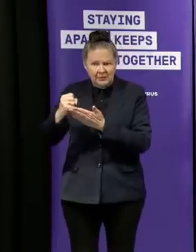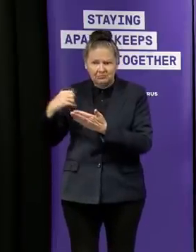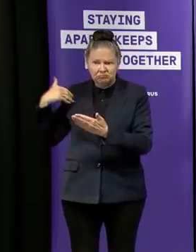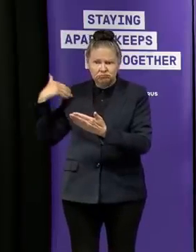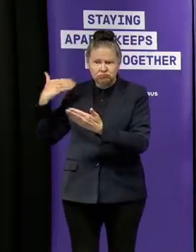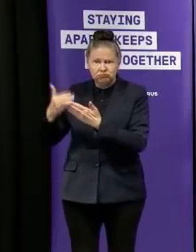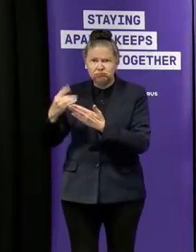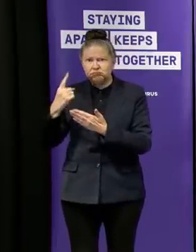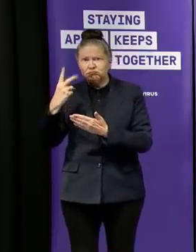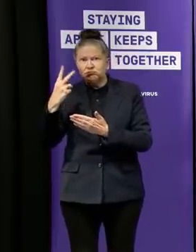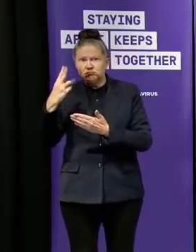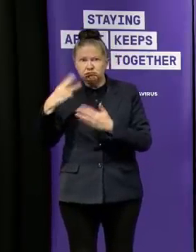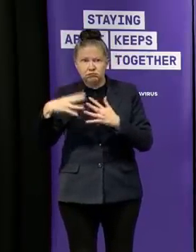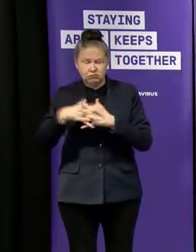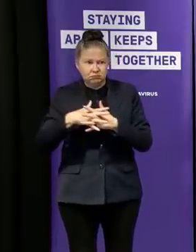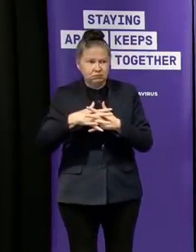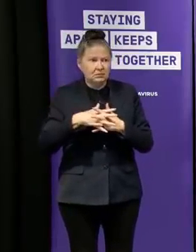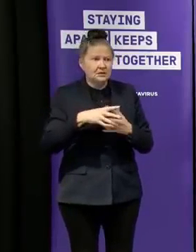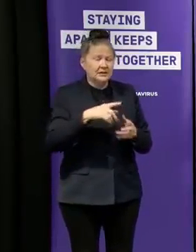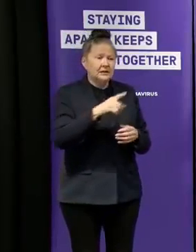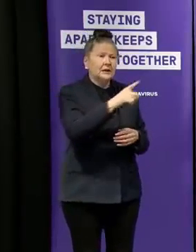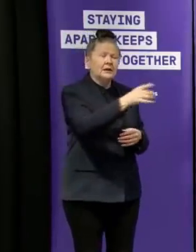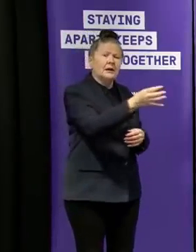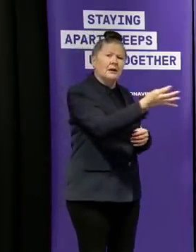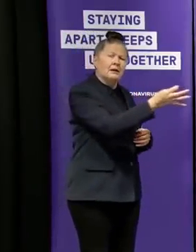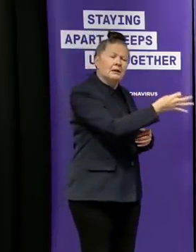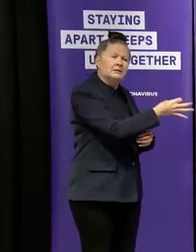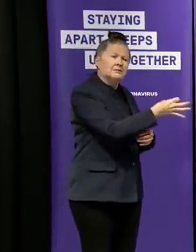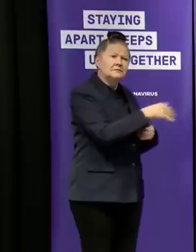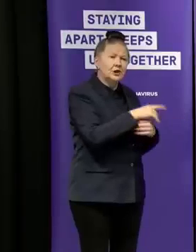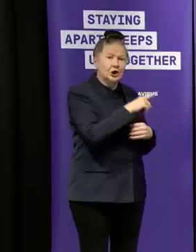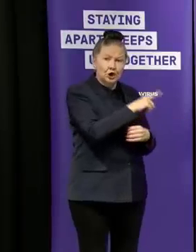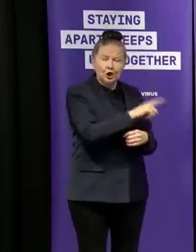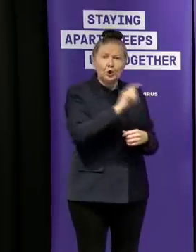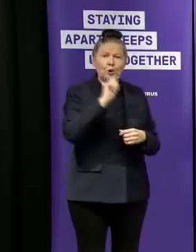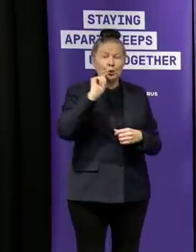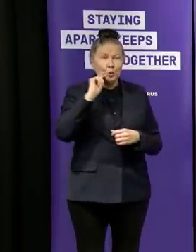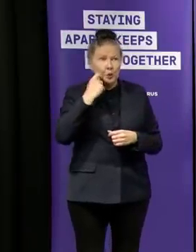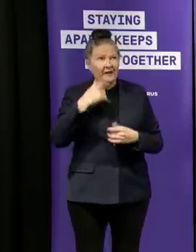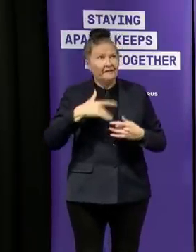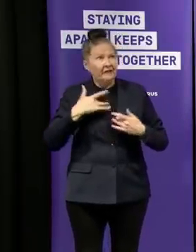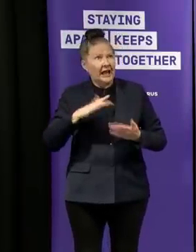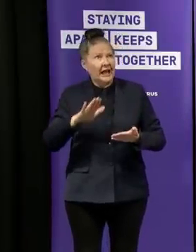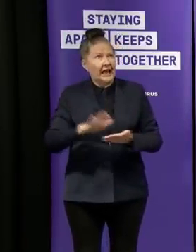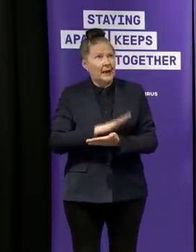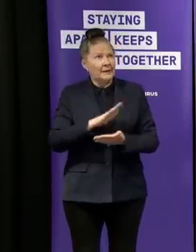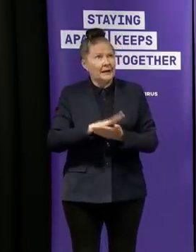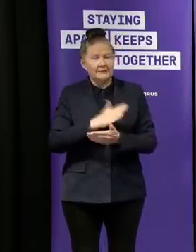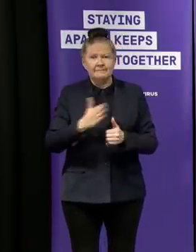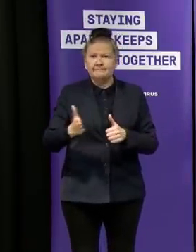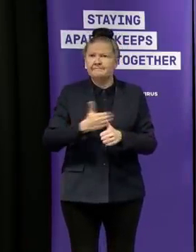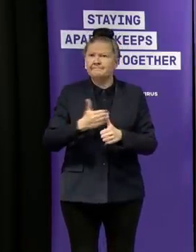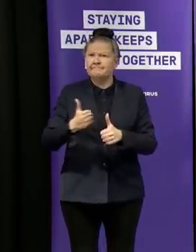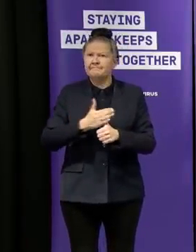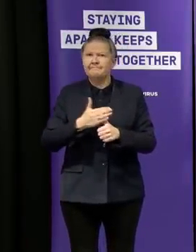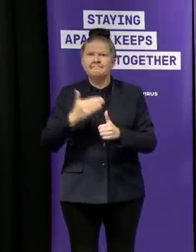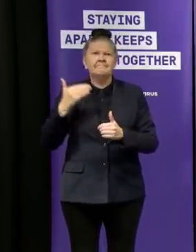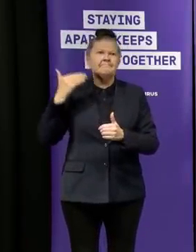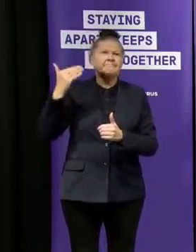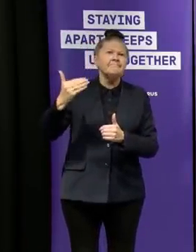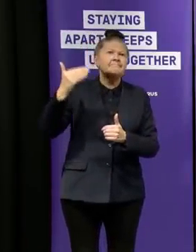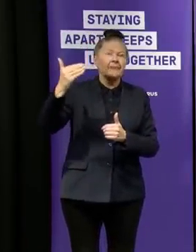Rick, what do you need to see to be happy to allow people from multiple households gathering in private